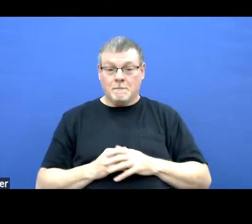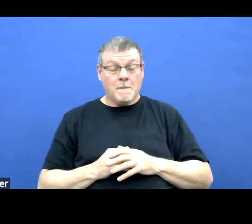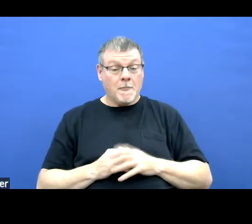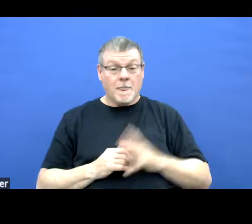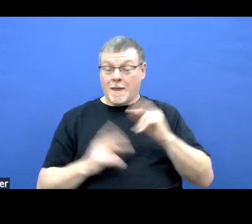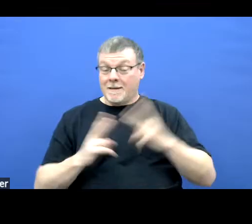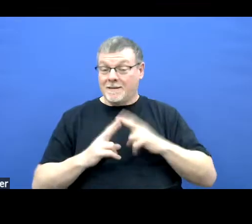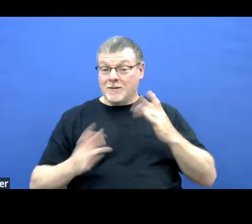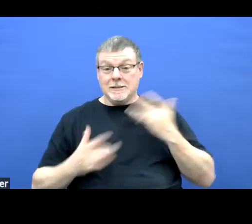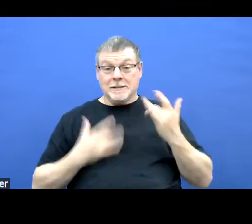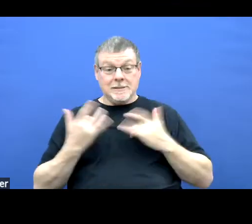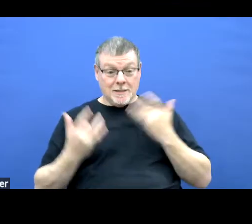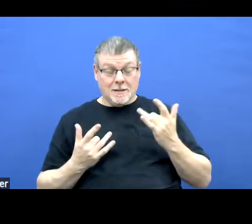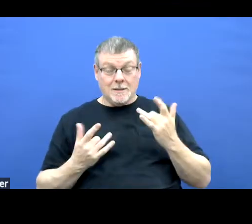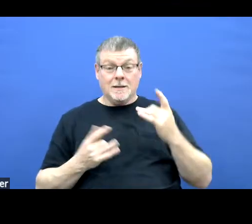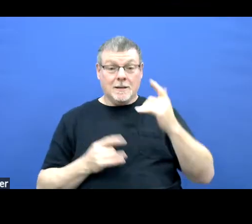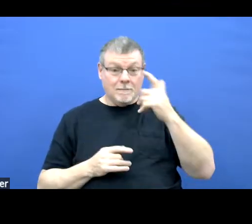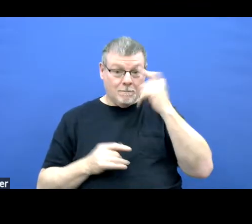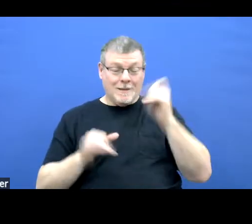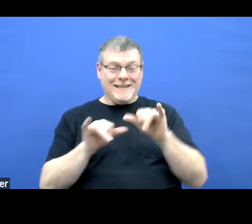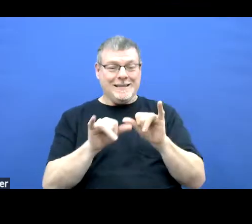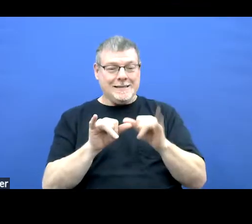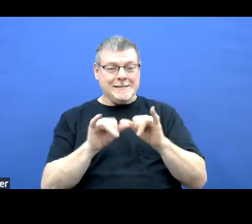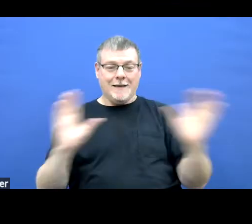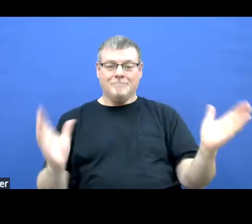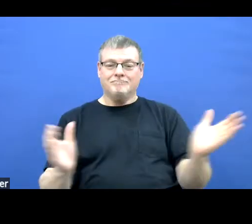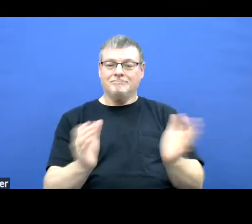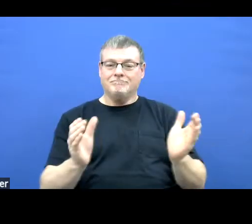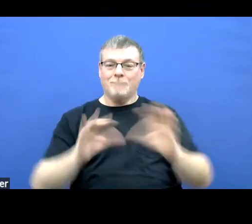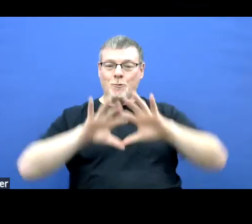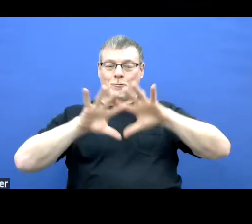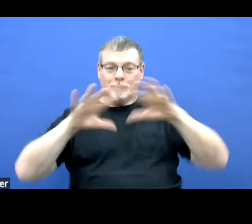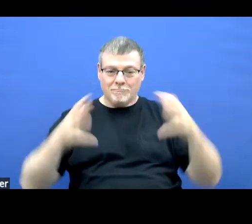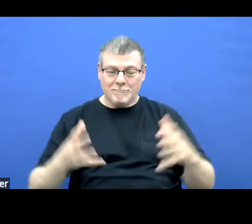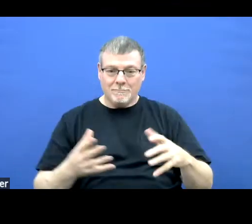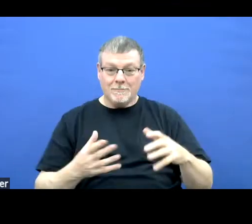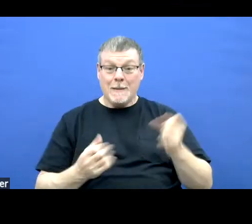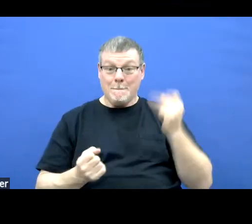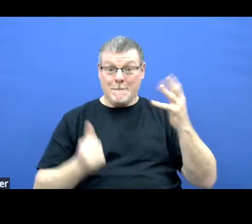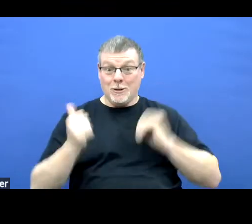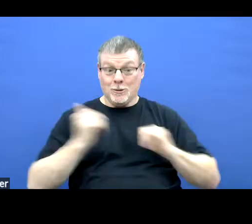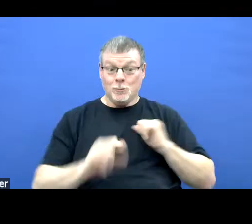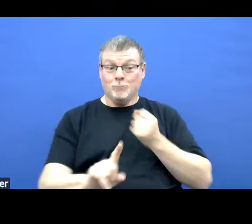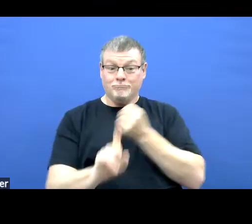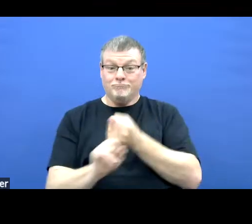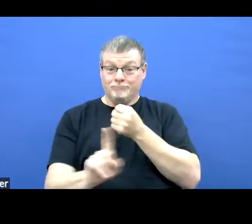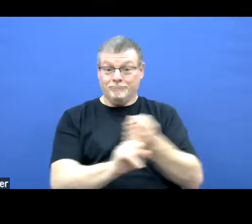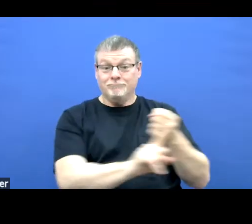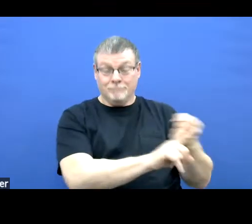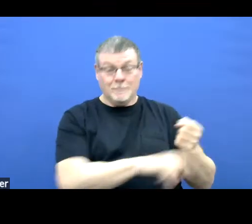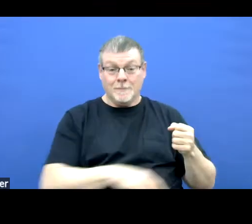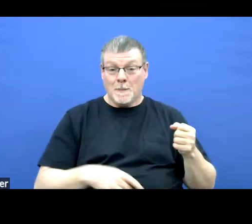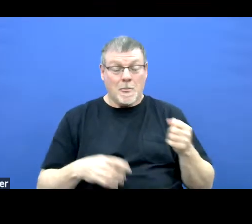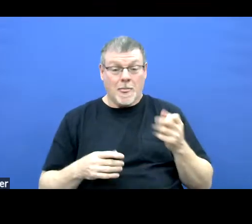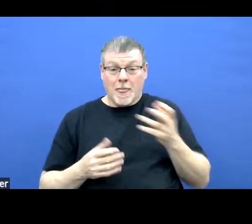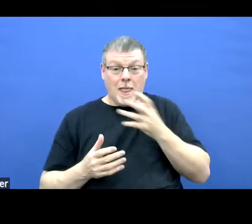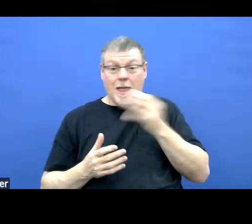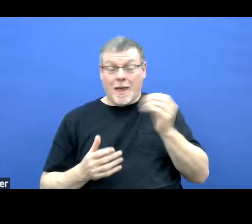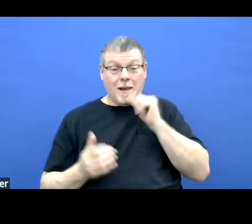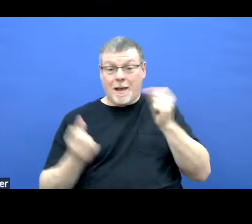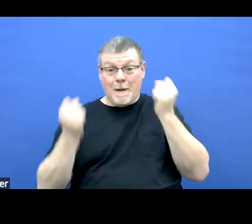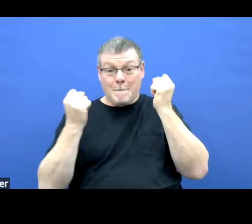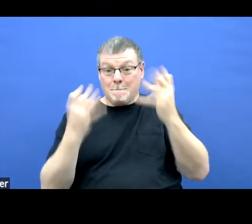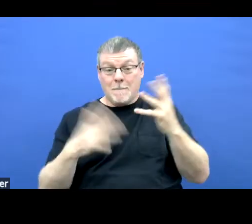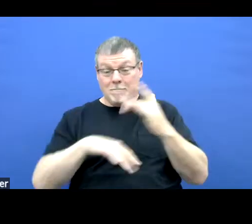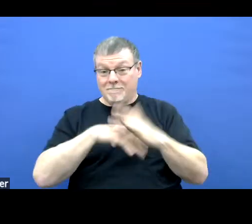very excited about the dome because it's a size venue that a lot of these shows want to hit, and that there just aren't a lot of